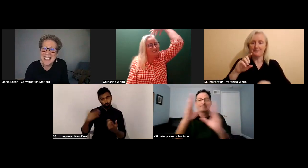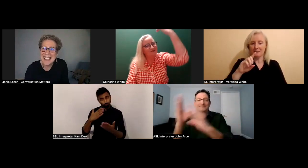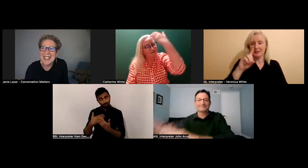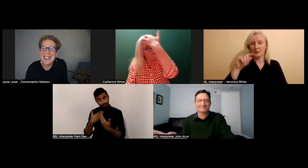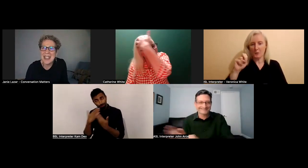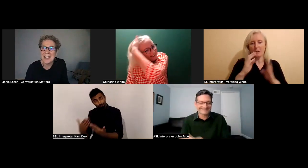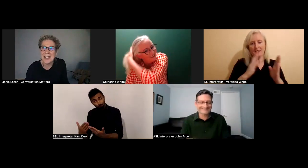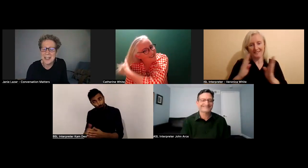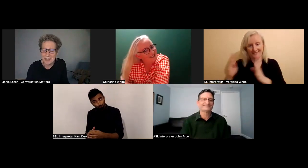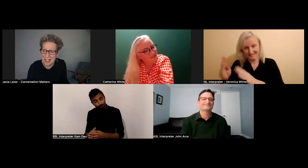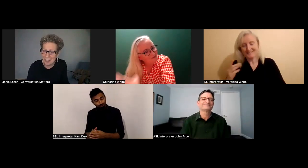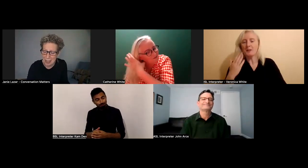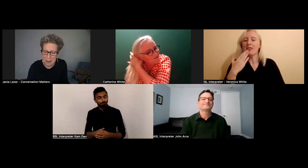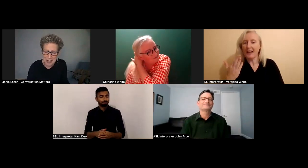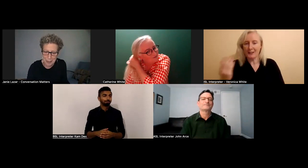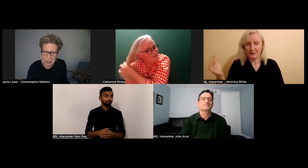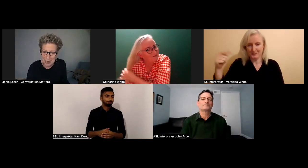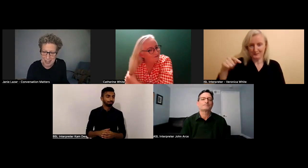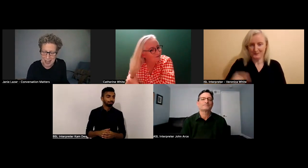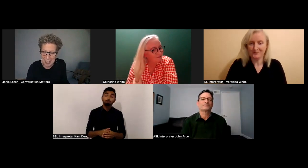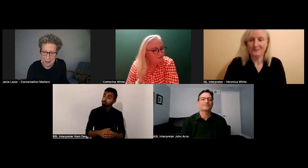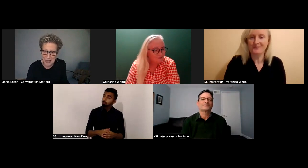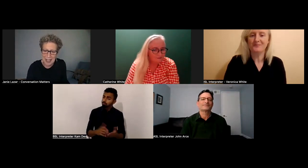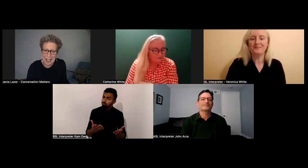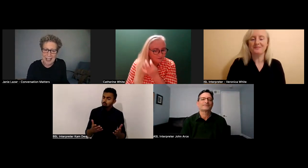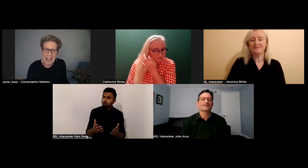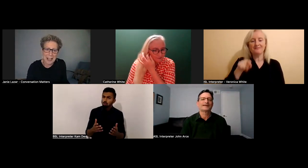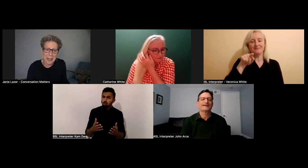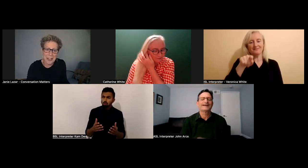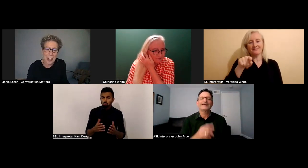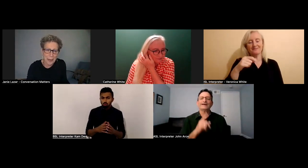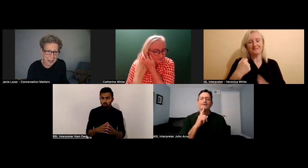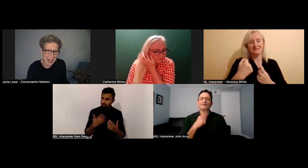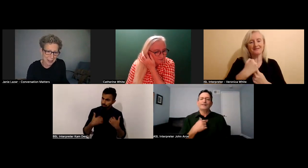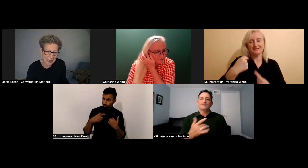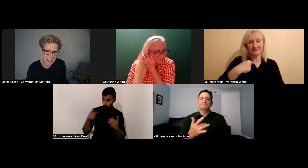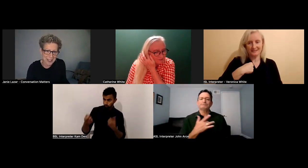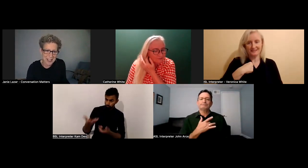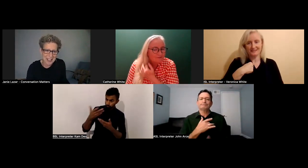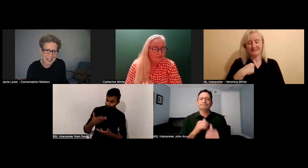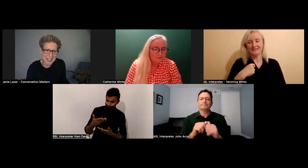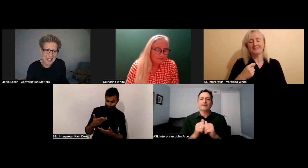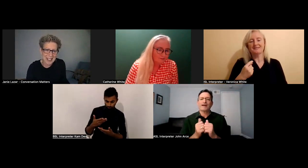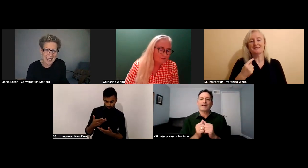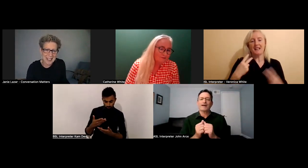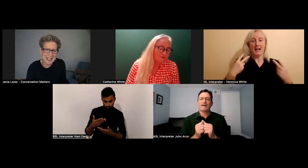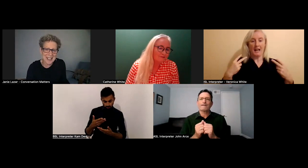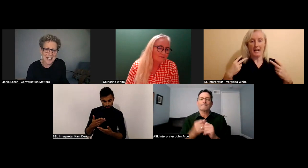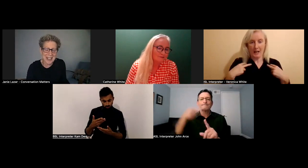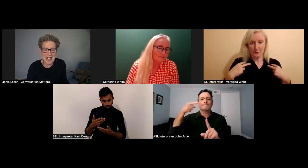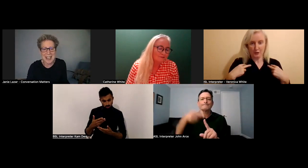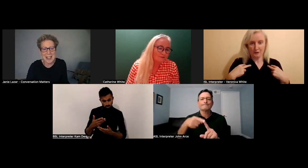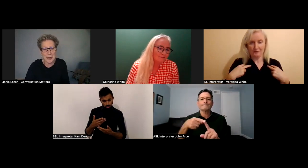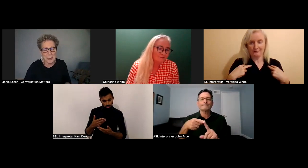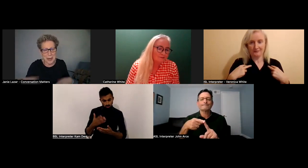And it just really brings home to me how language, a common language, is